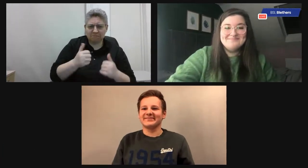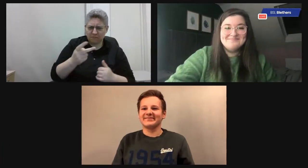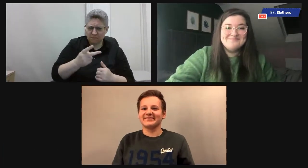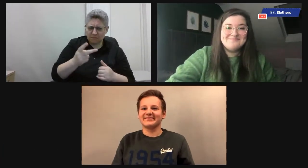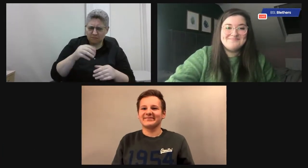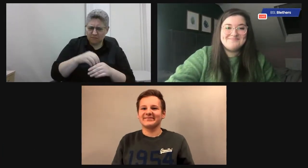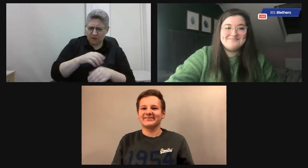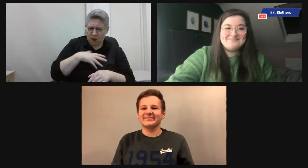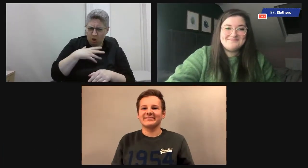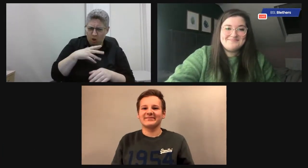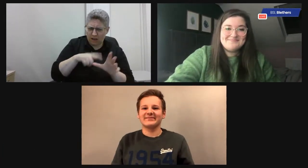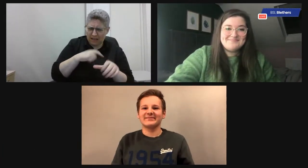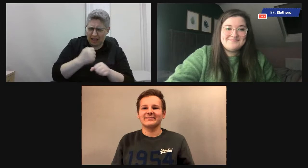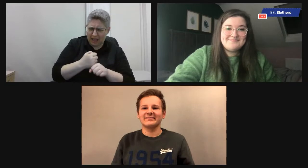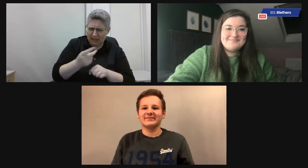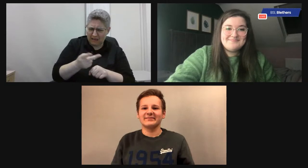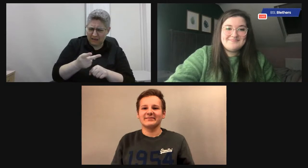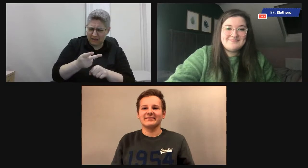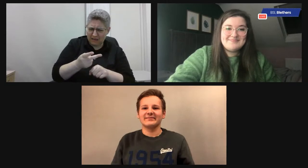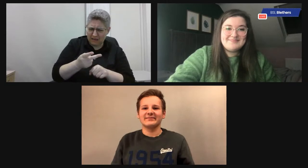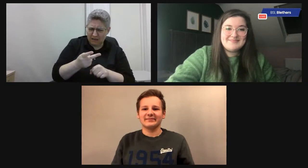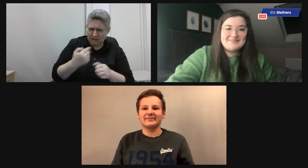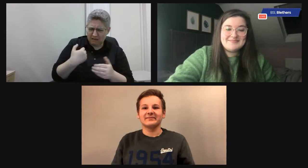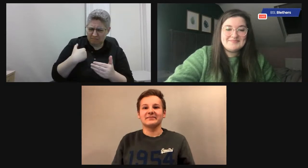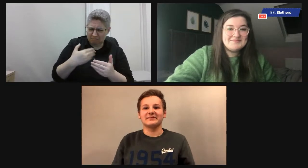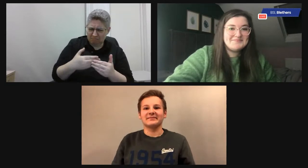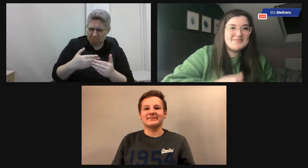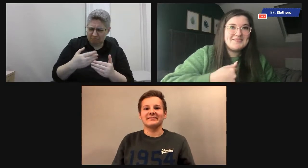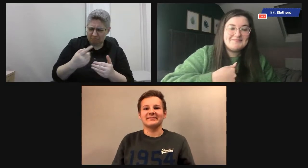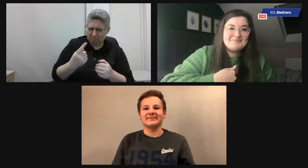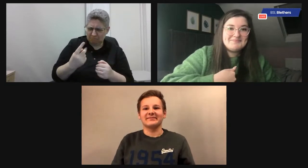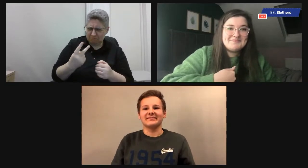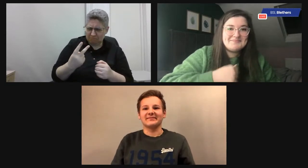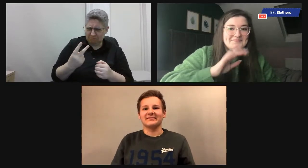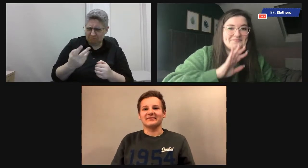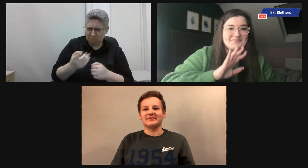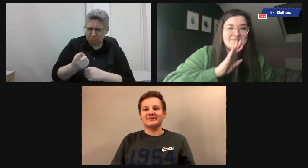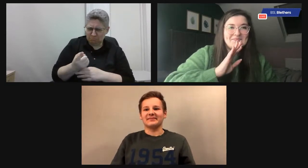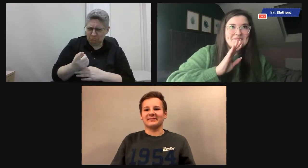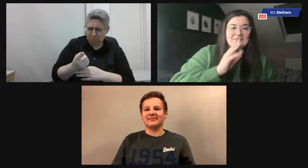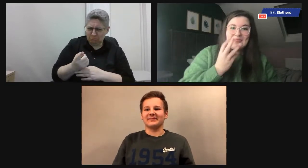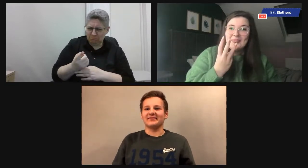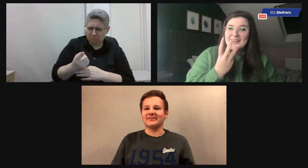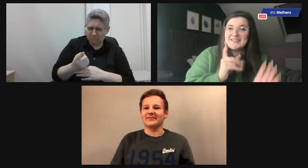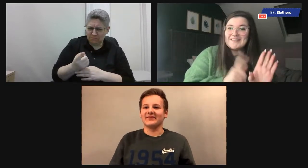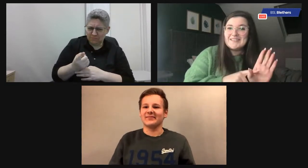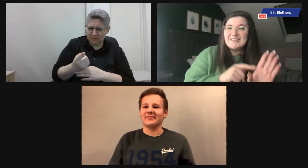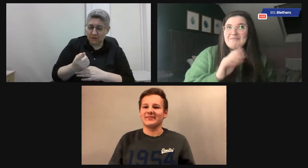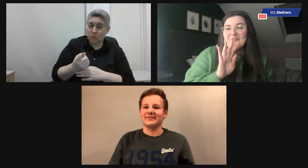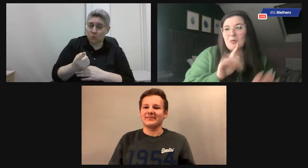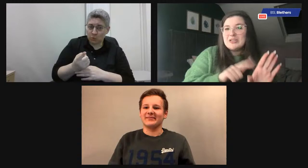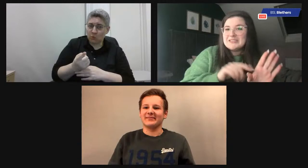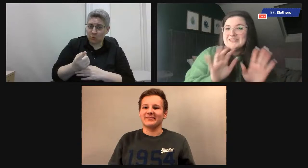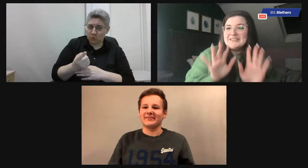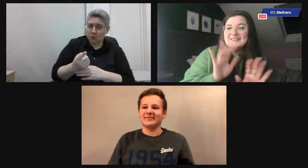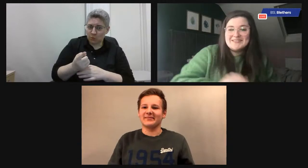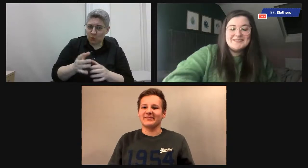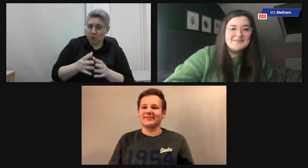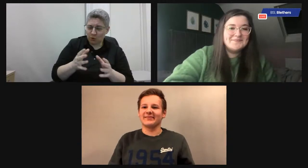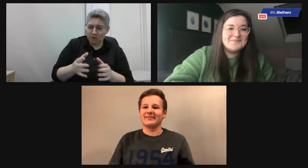Group. Lovely. How long have you both been involved in the Youth Advisory Group? I've been there